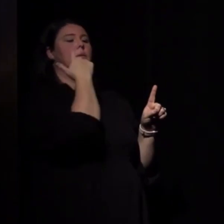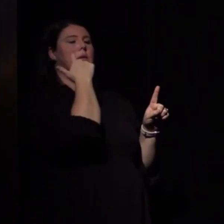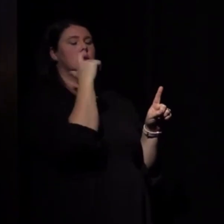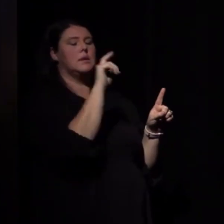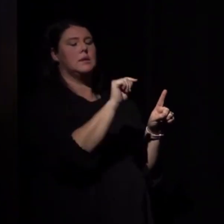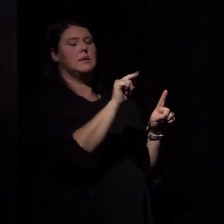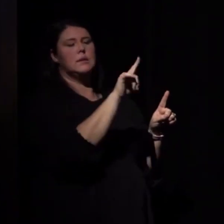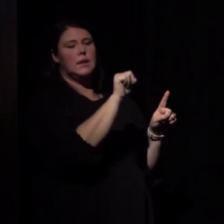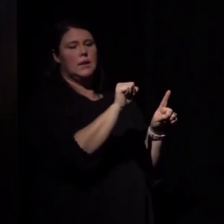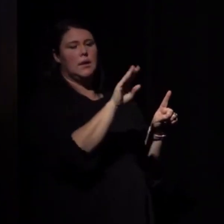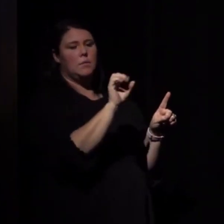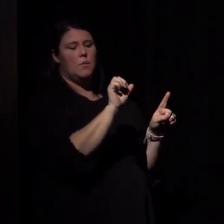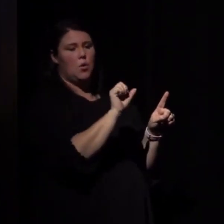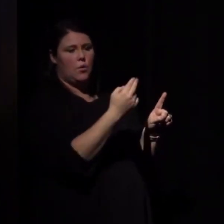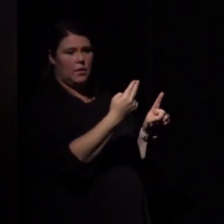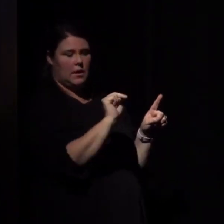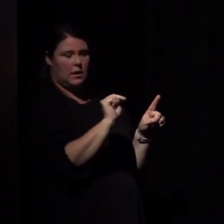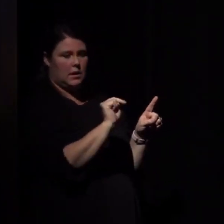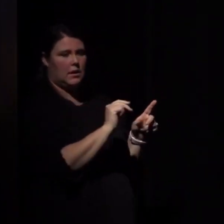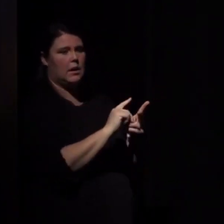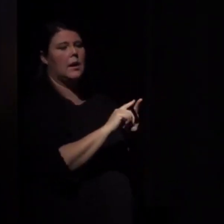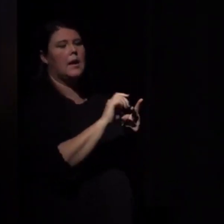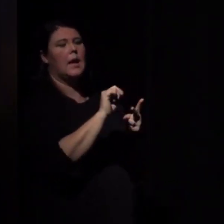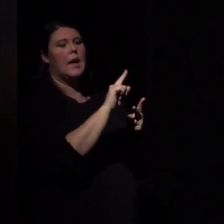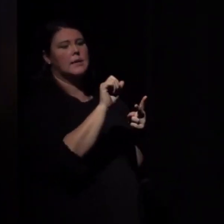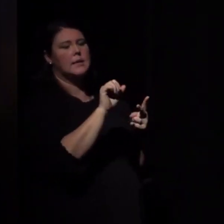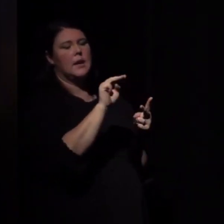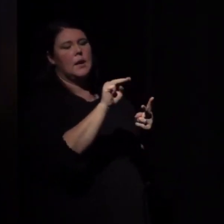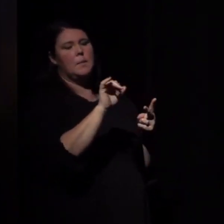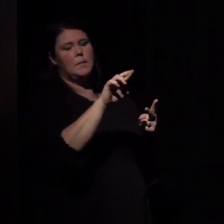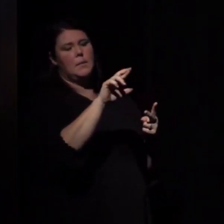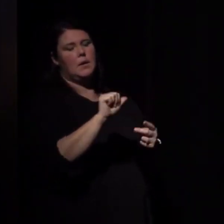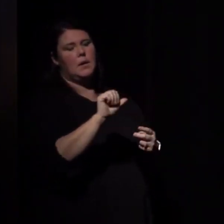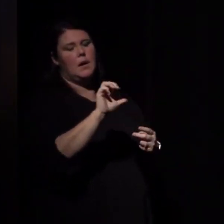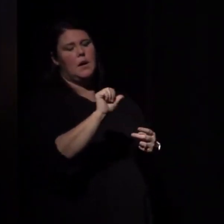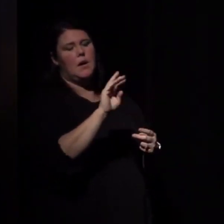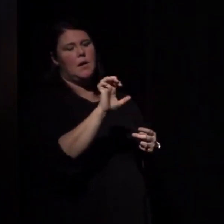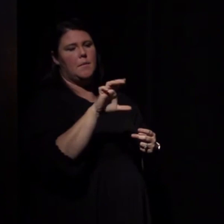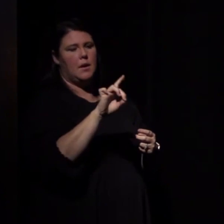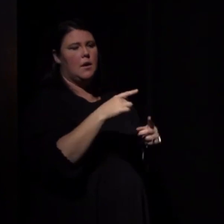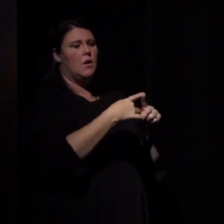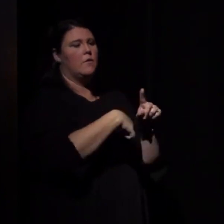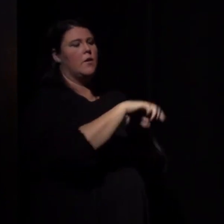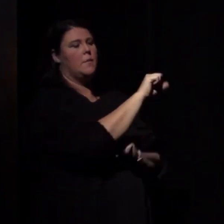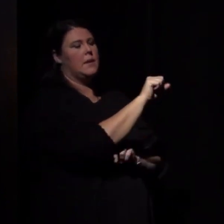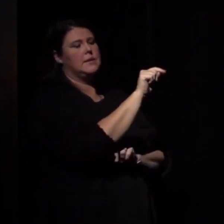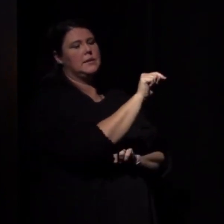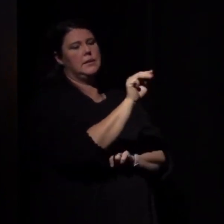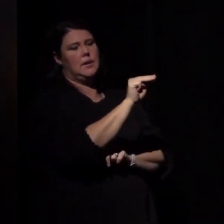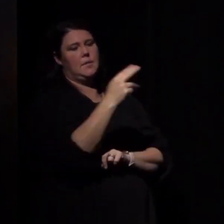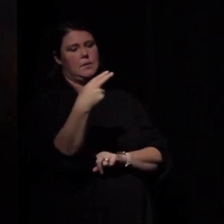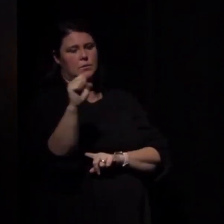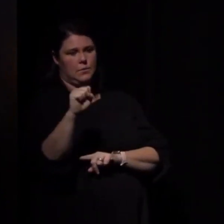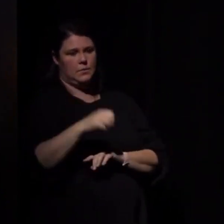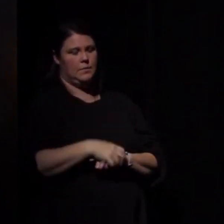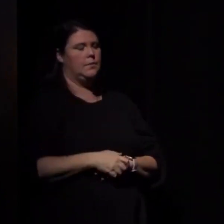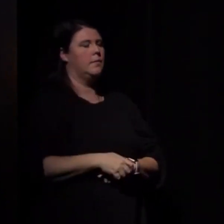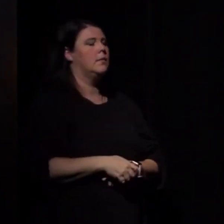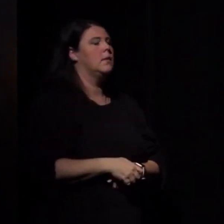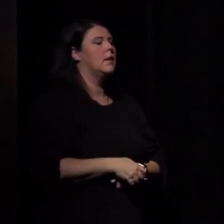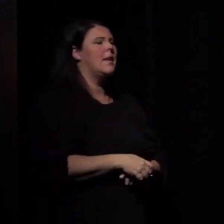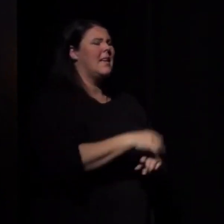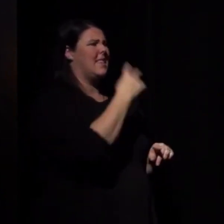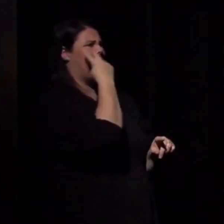Talia Bowman, Aslan Naeem, and Mira Ahmed at St. Thomas More High School. They saw the